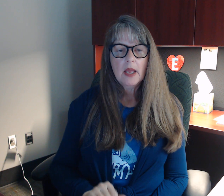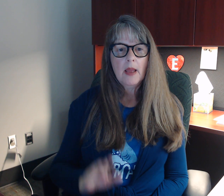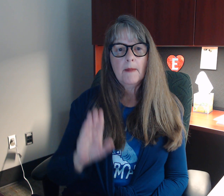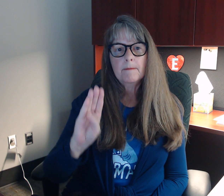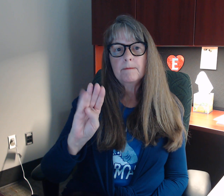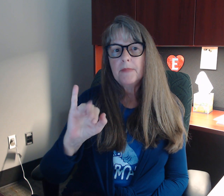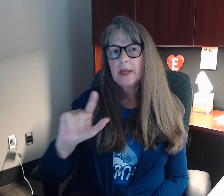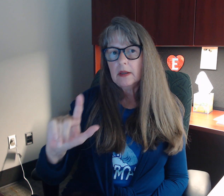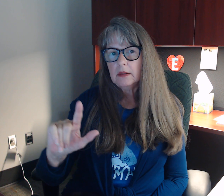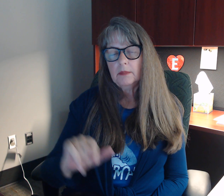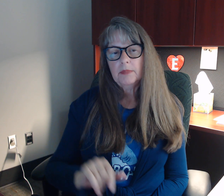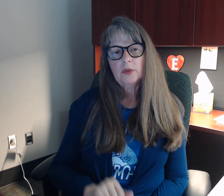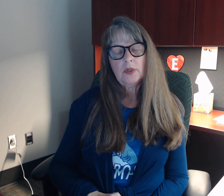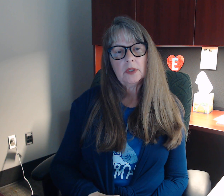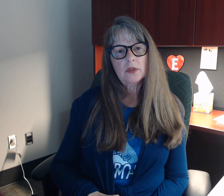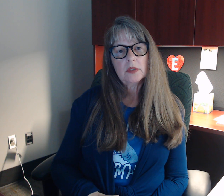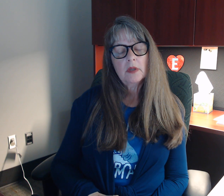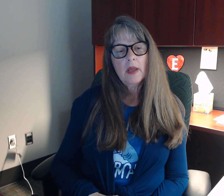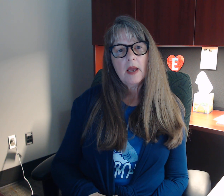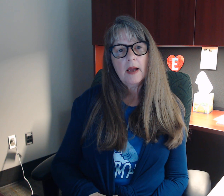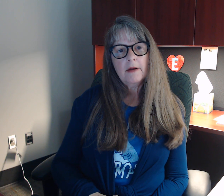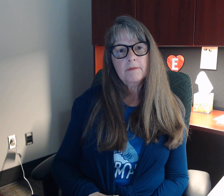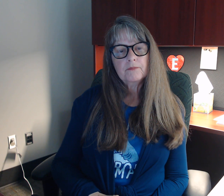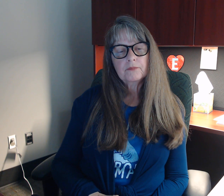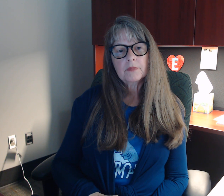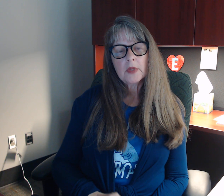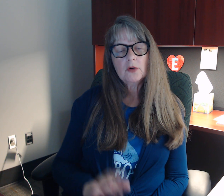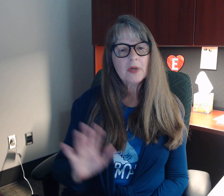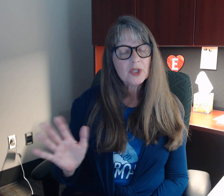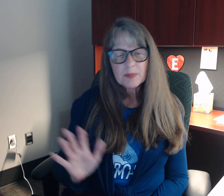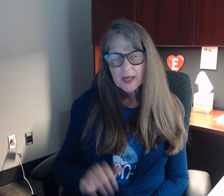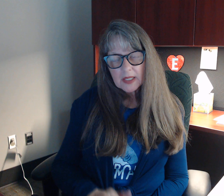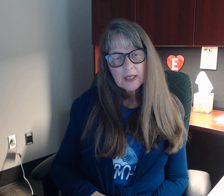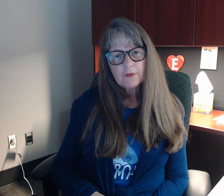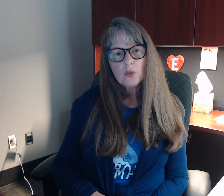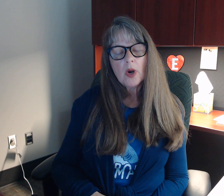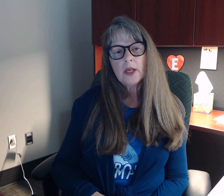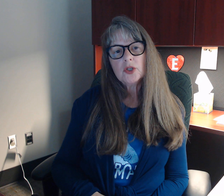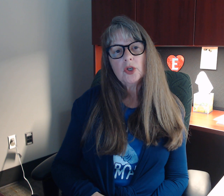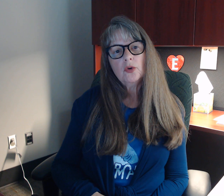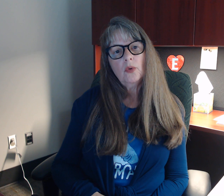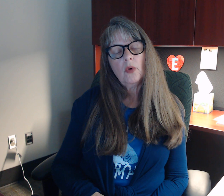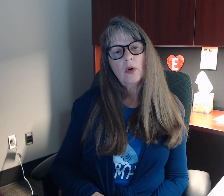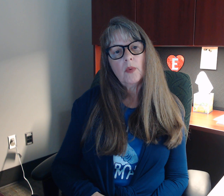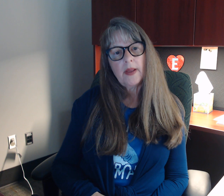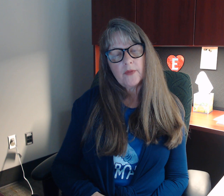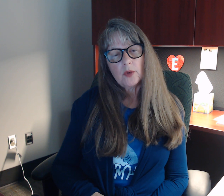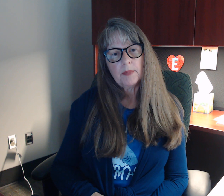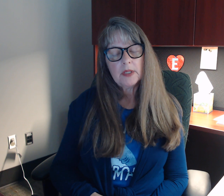and billions. Um, you could spell it if you wanted to or whatever,